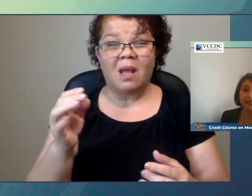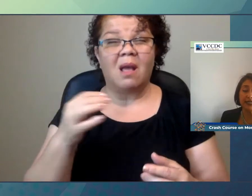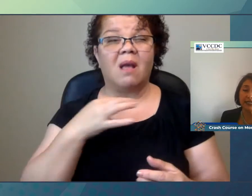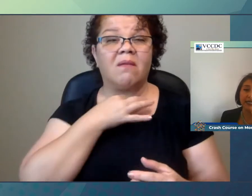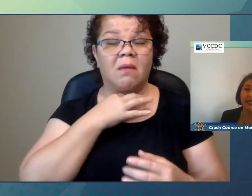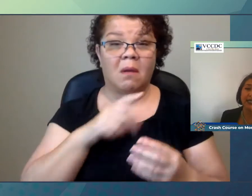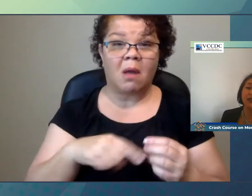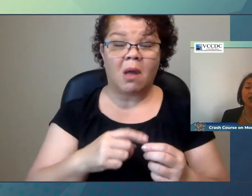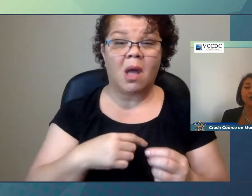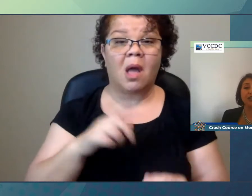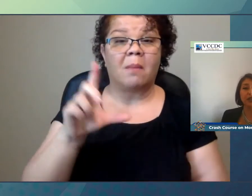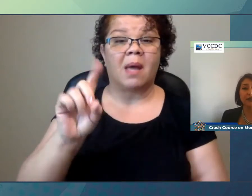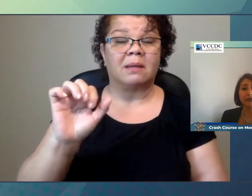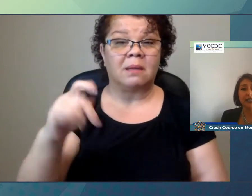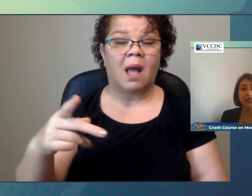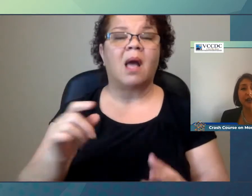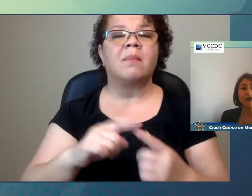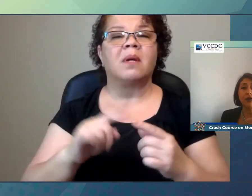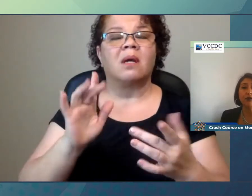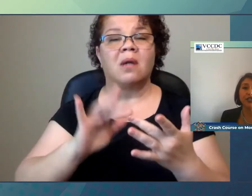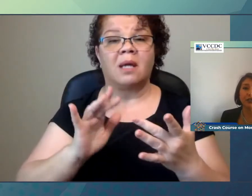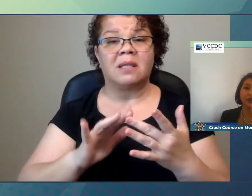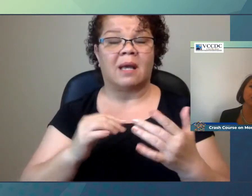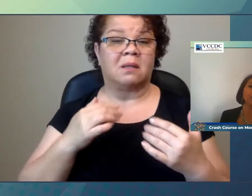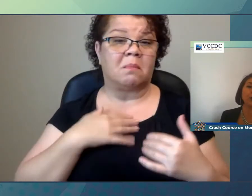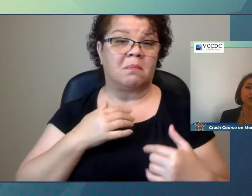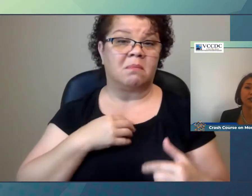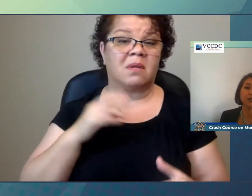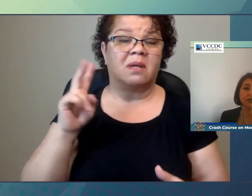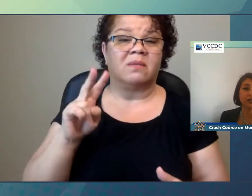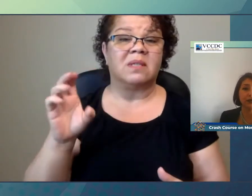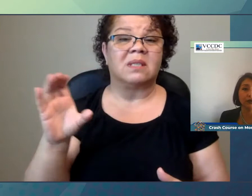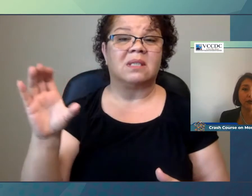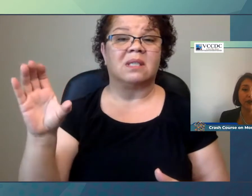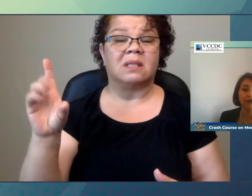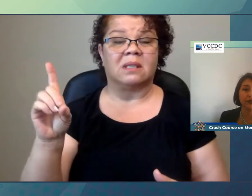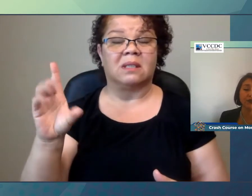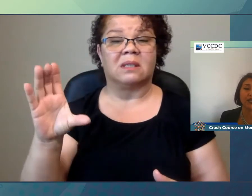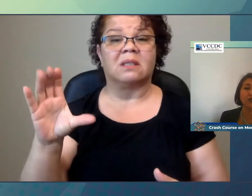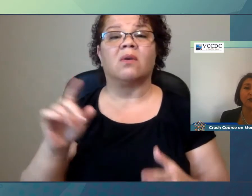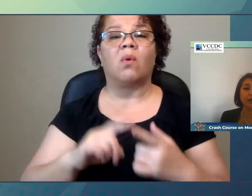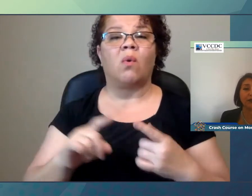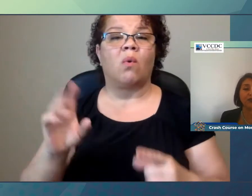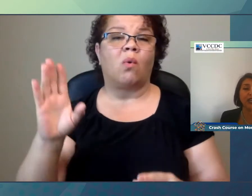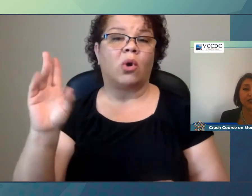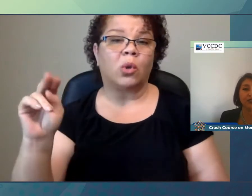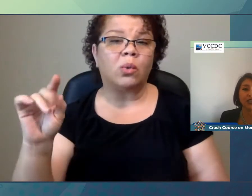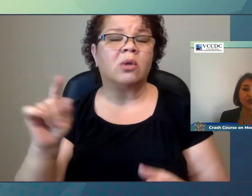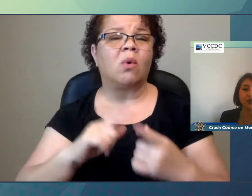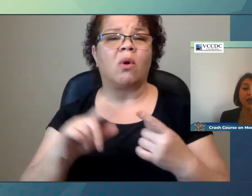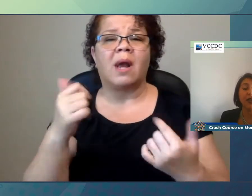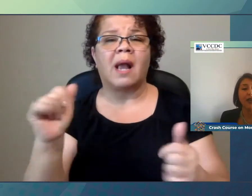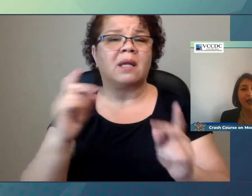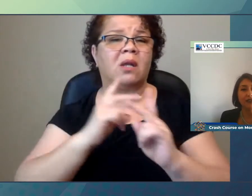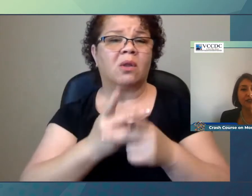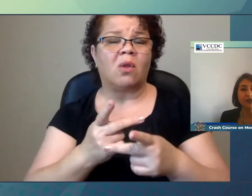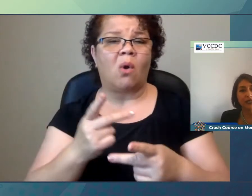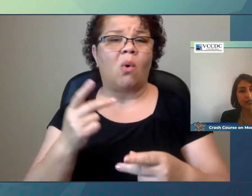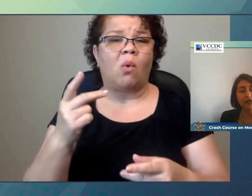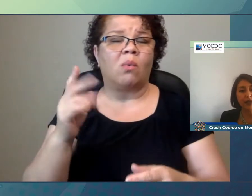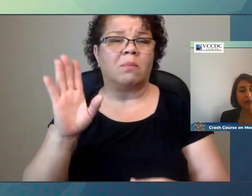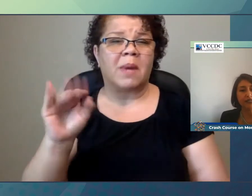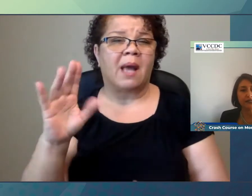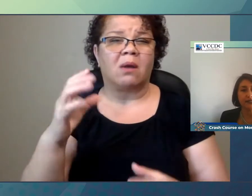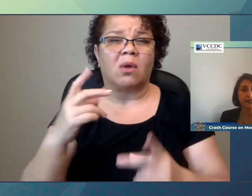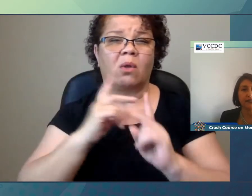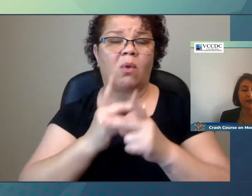to VCCDC, reach out to myself, or reach out to your mortgage consultant or loan officer. They should be able to educate you as to